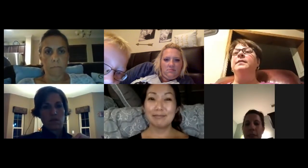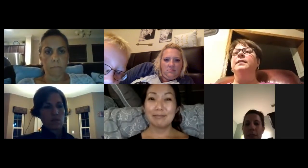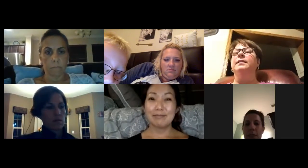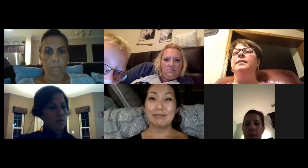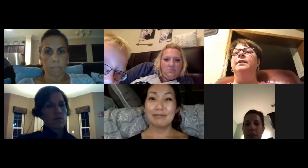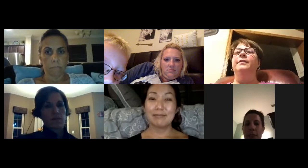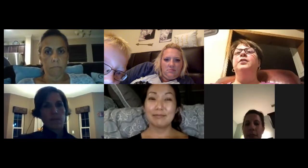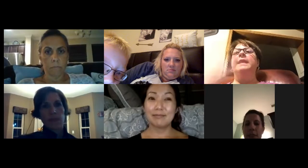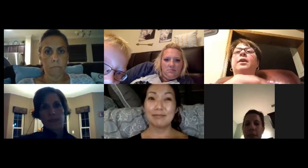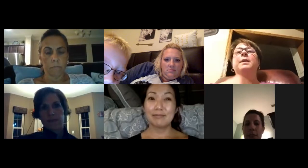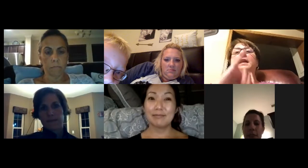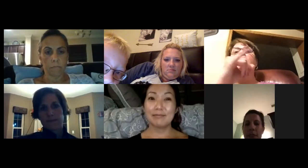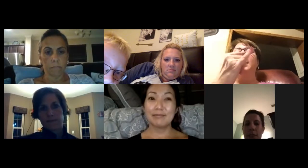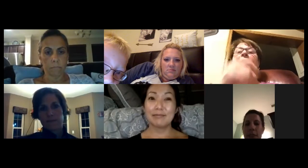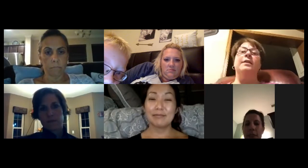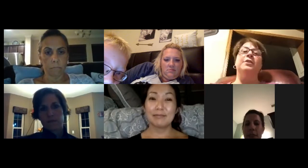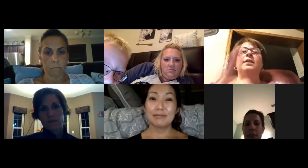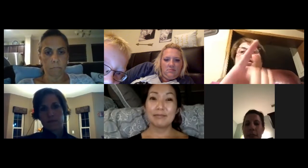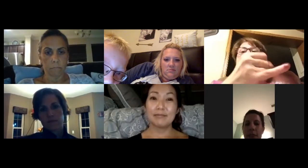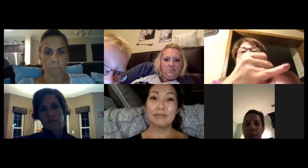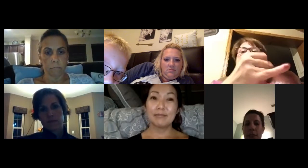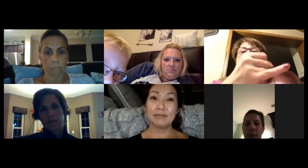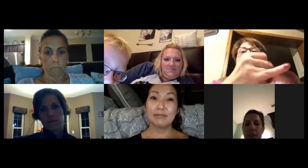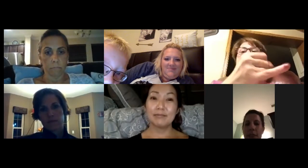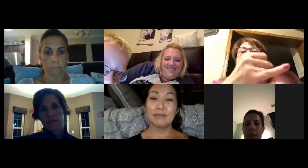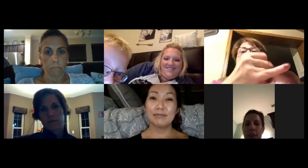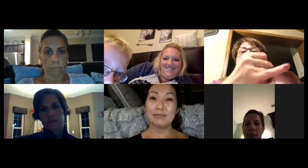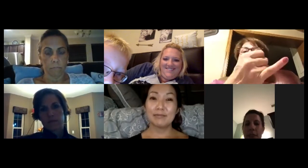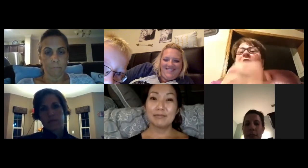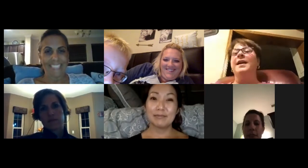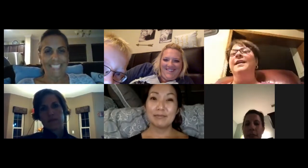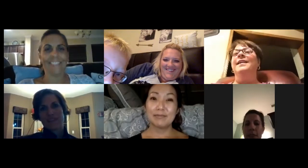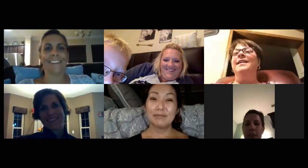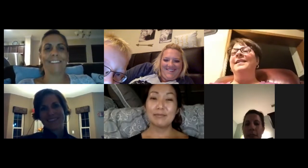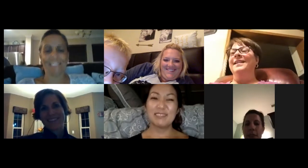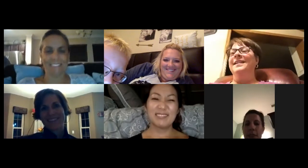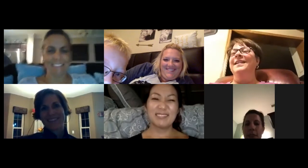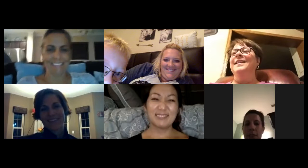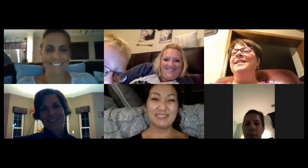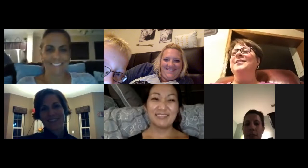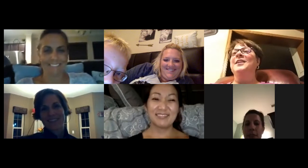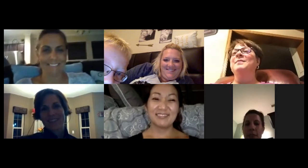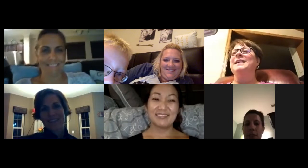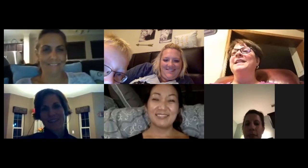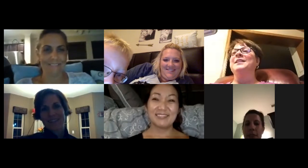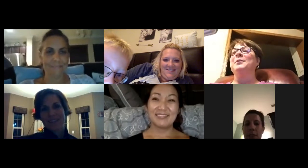Jocelyn. If you're saying, oh, my name is Jay, and she's like, oh, my name is Jay. It's trying to make it easier, but